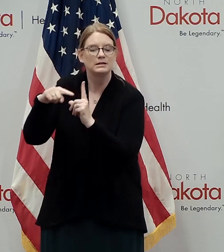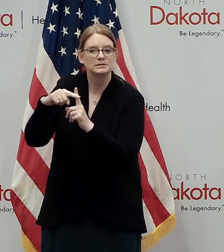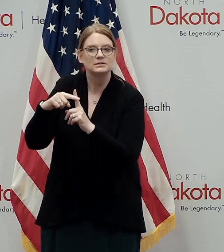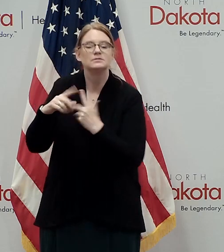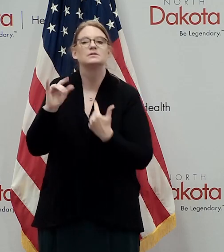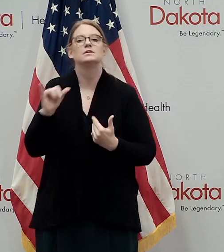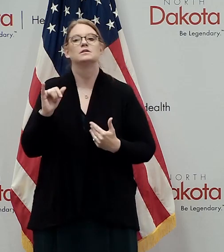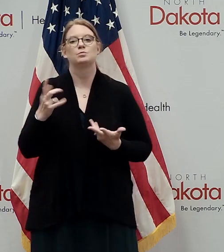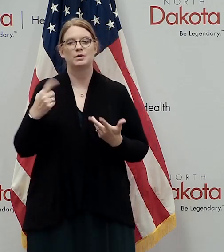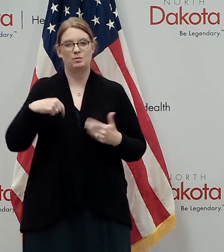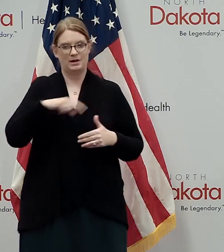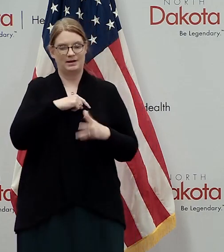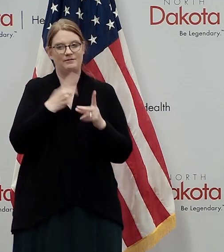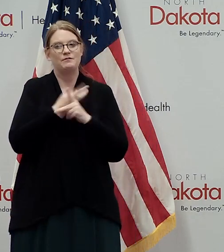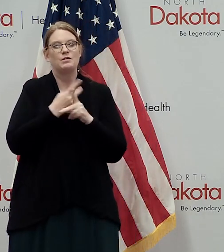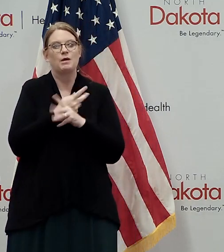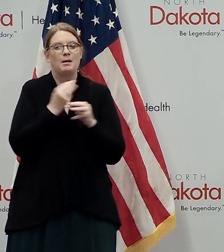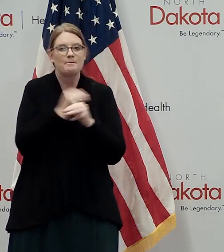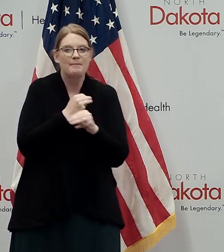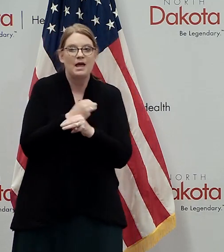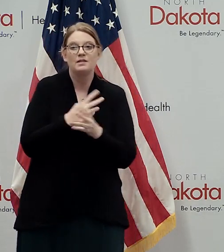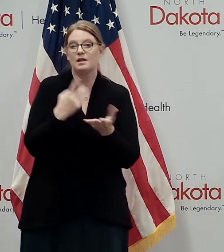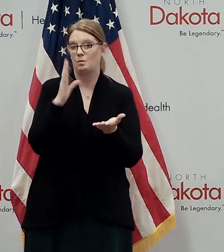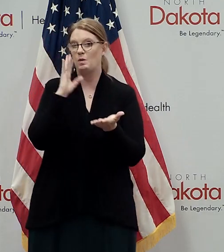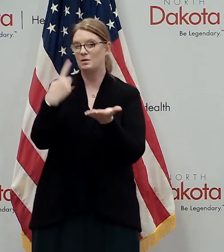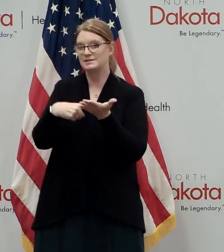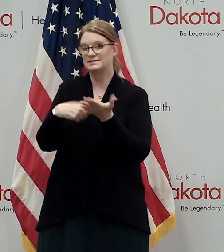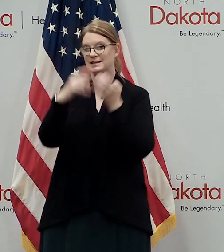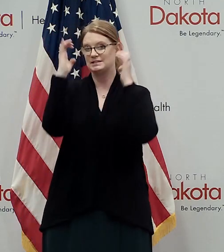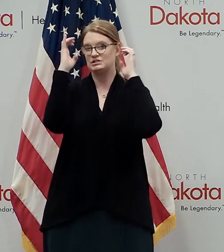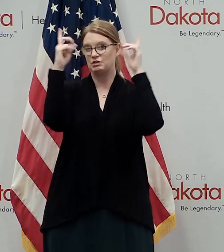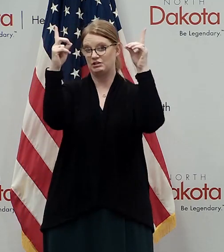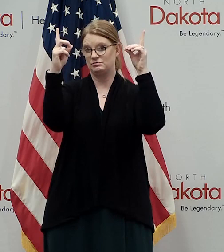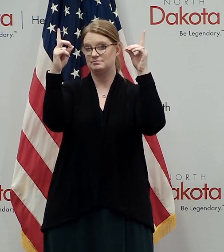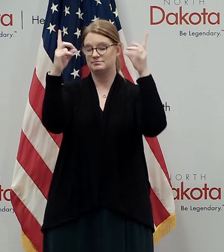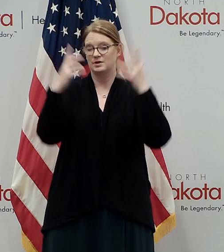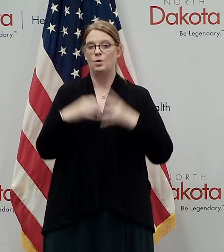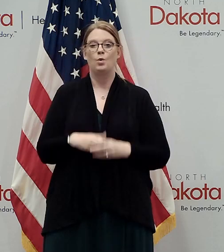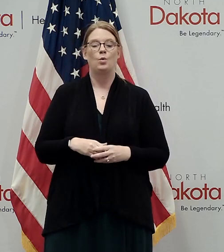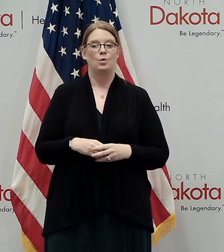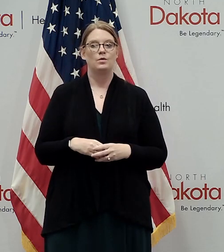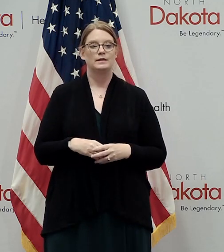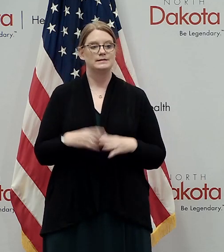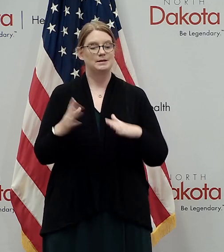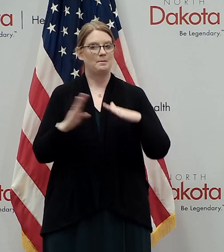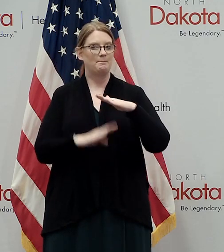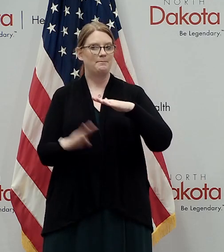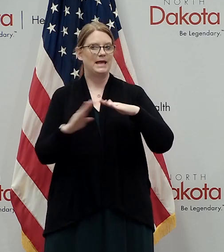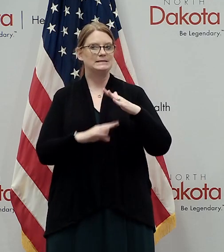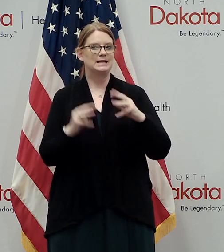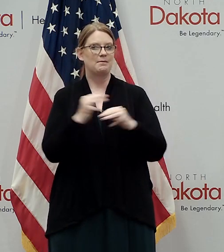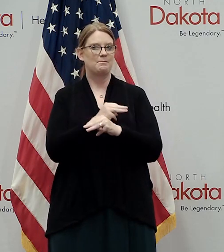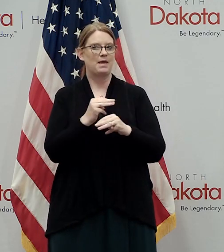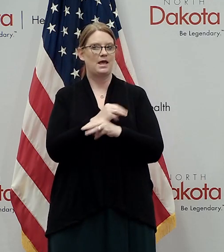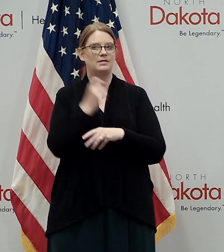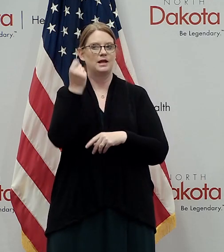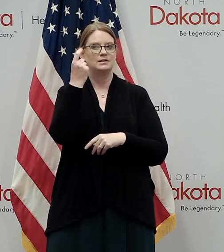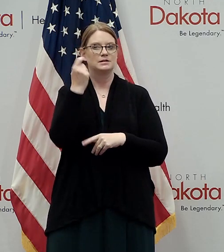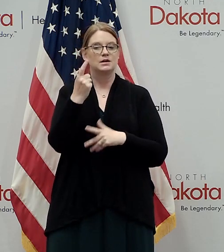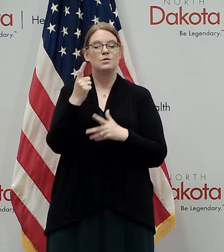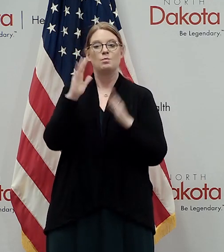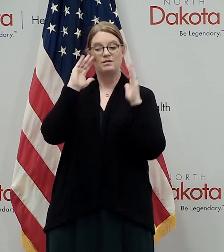doing our math. We're going to talk a lot about education today. So this is some basic math. We got to make sure that we're focusing on the